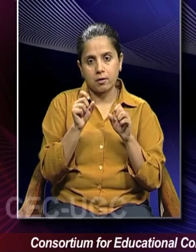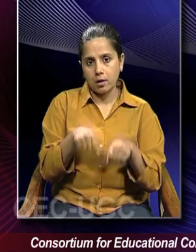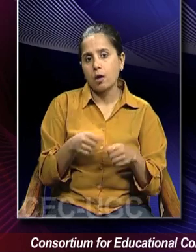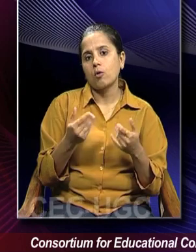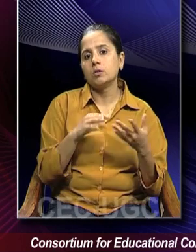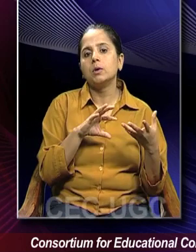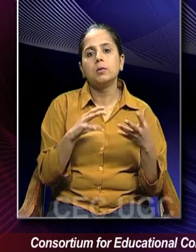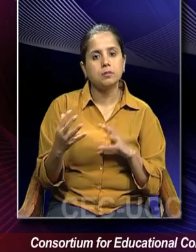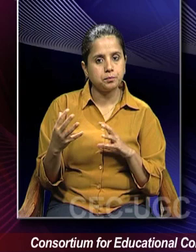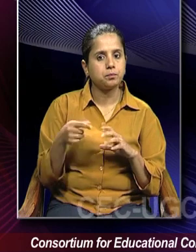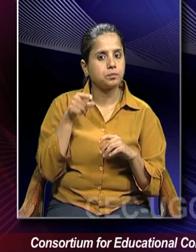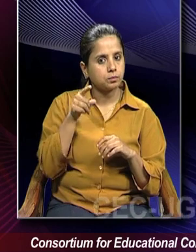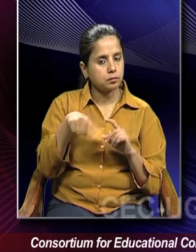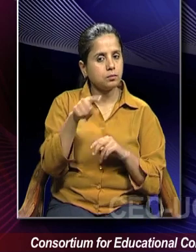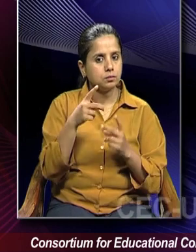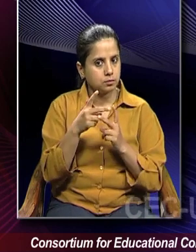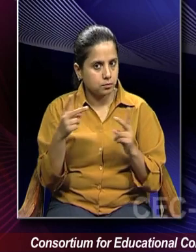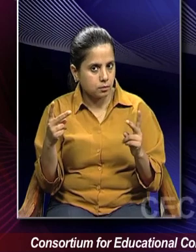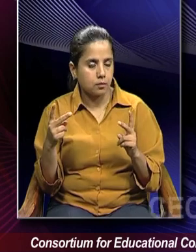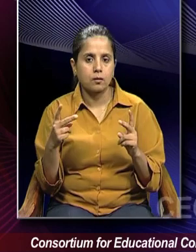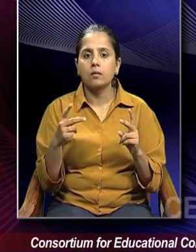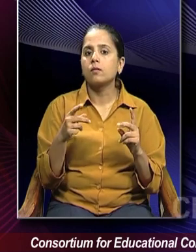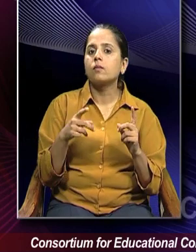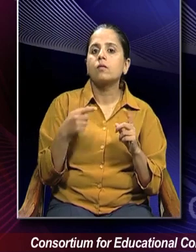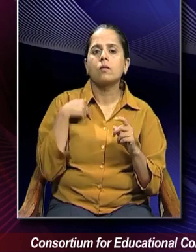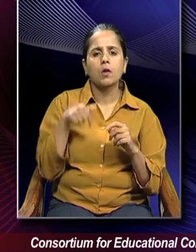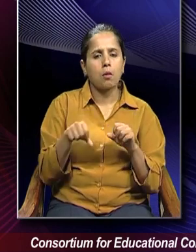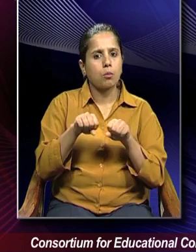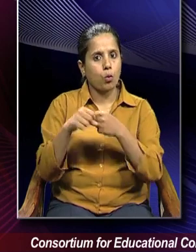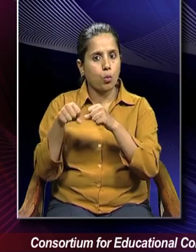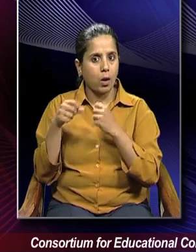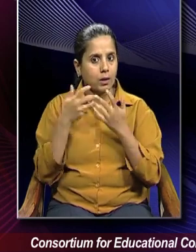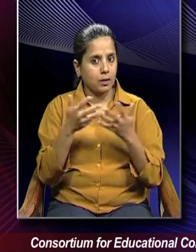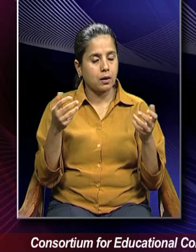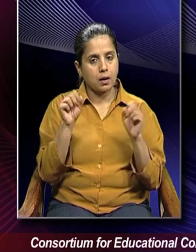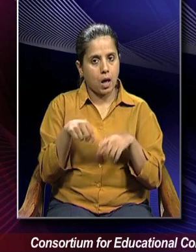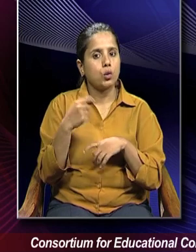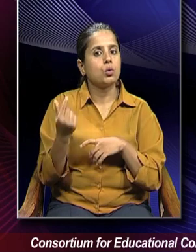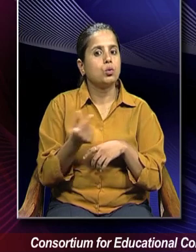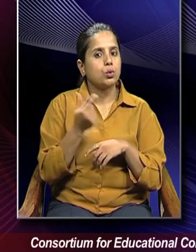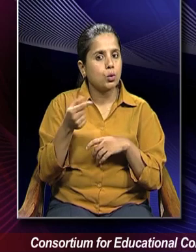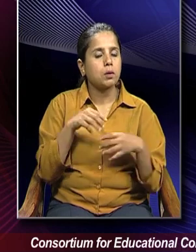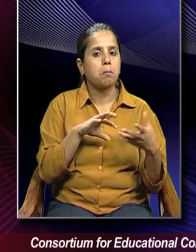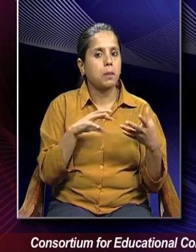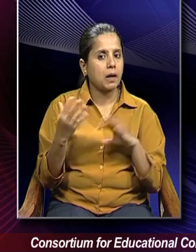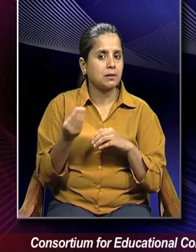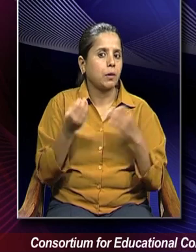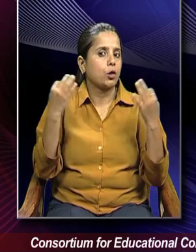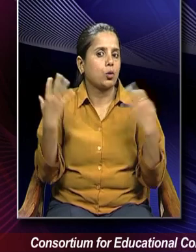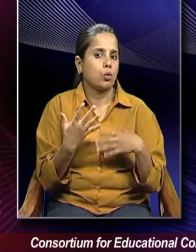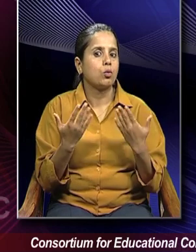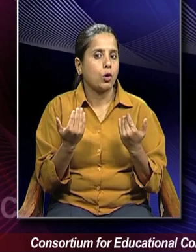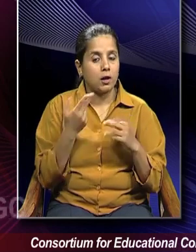created from those pieces. So, even the broken pieces can be used to create something new if you